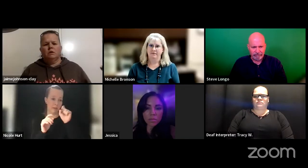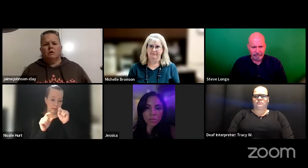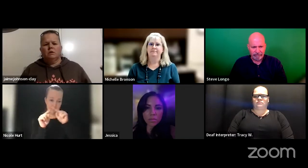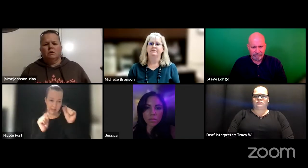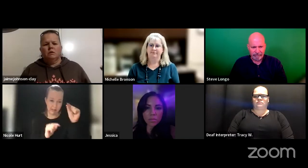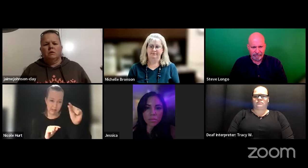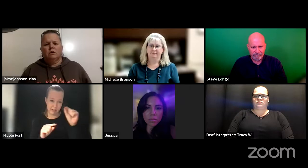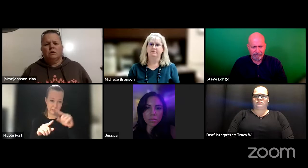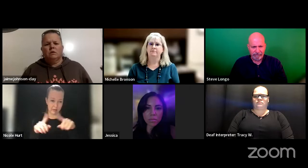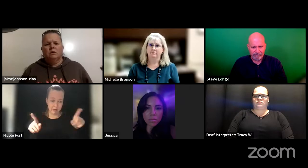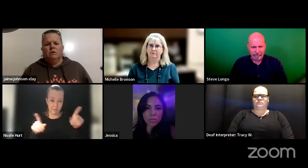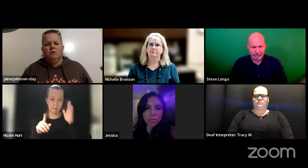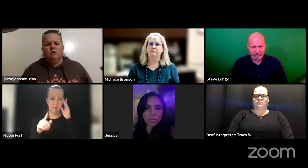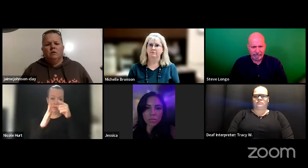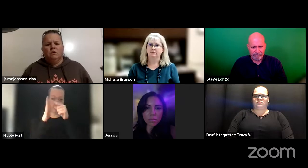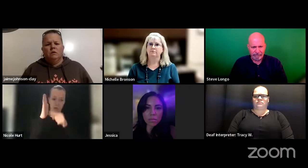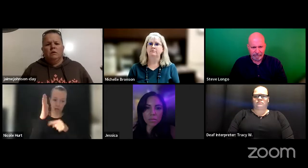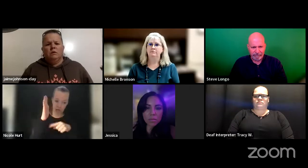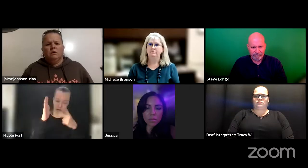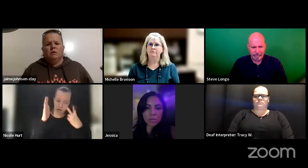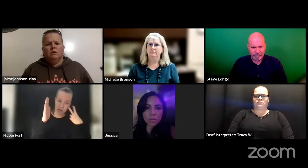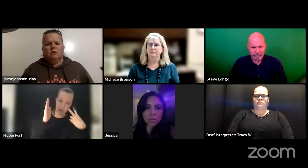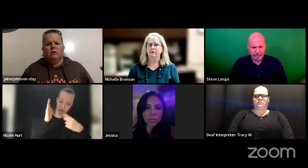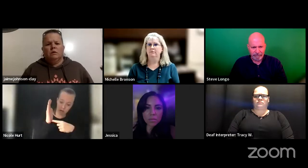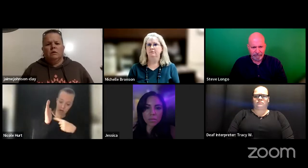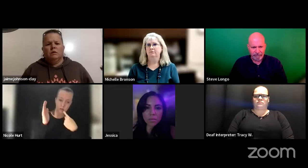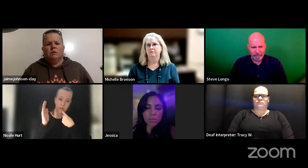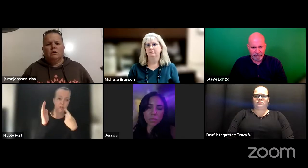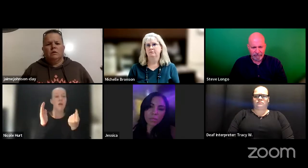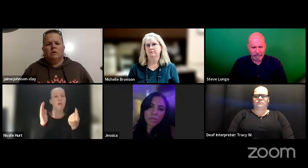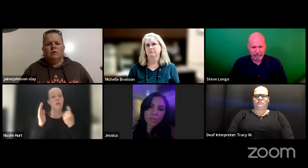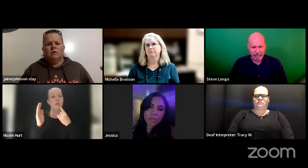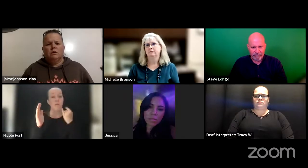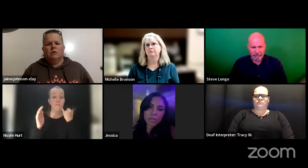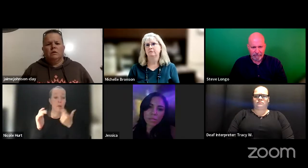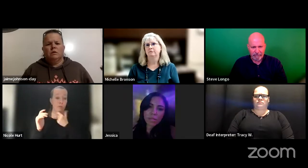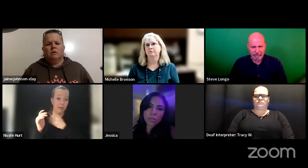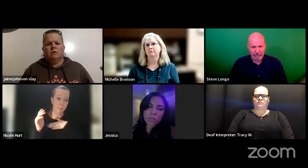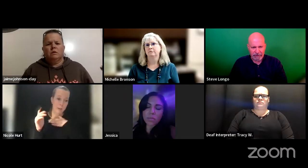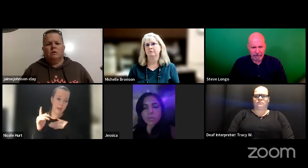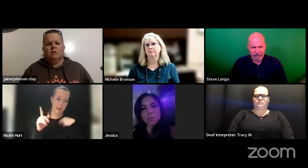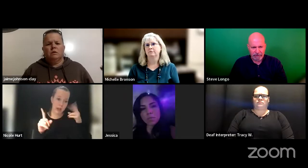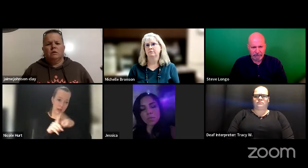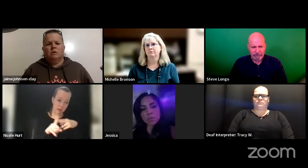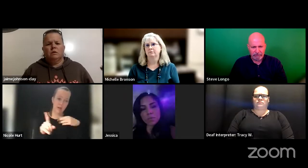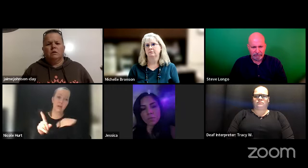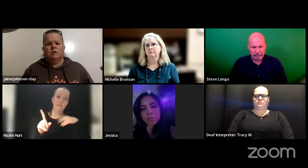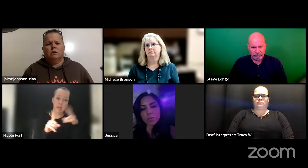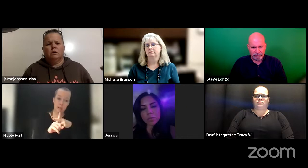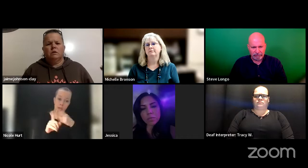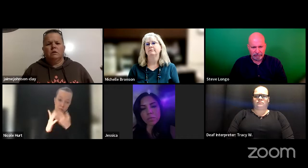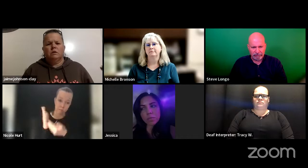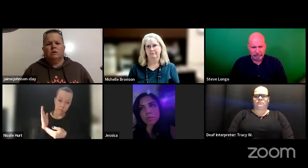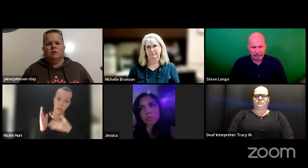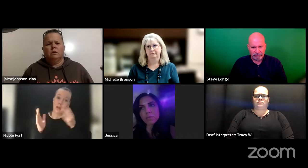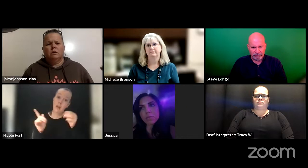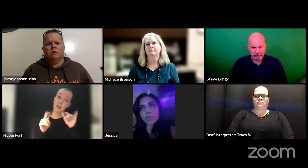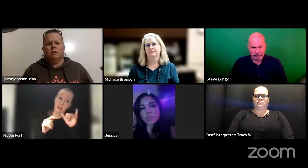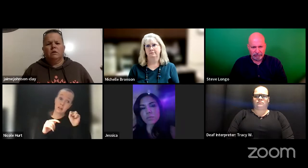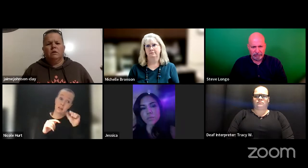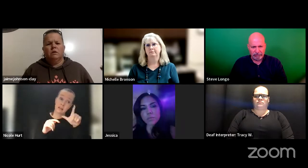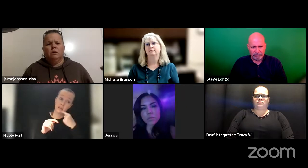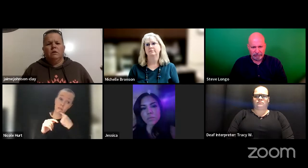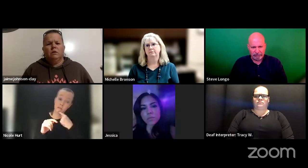you can let us know, upload that information, anything that you are aware of. You may, if you